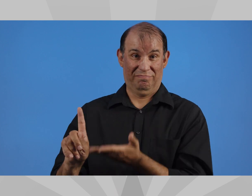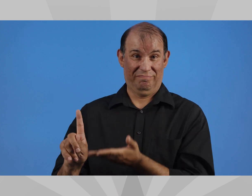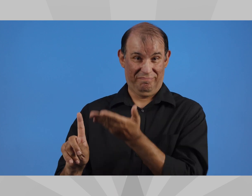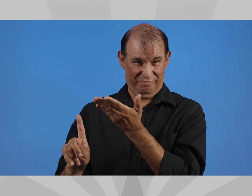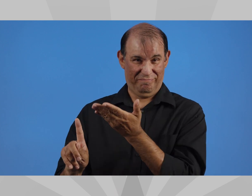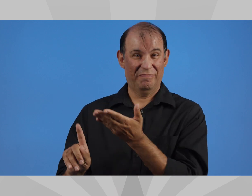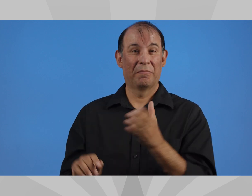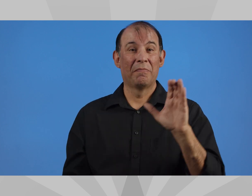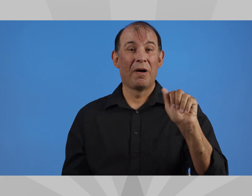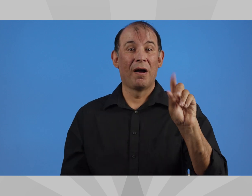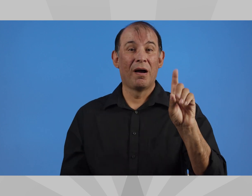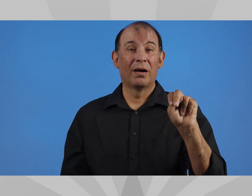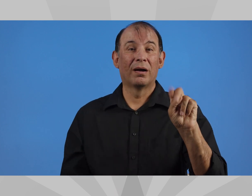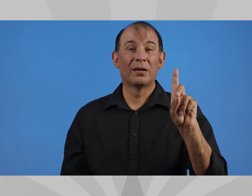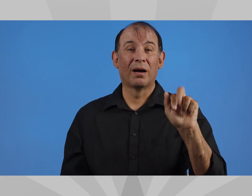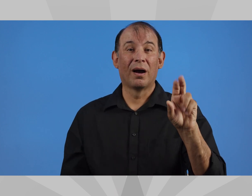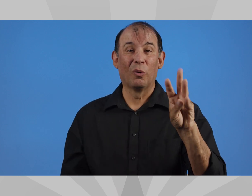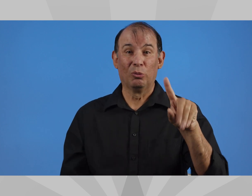Biography.